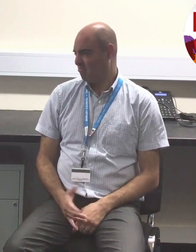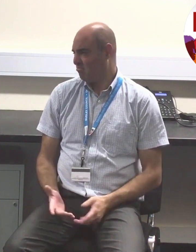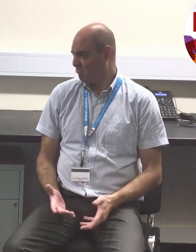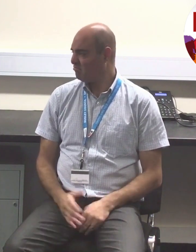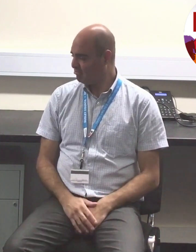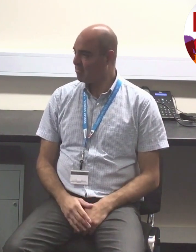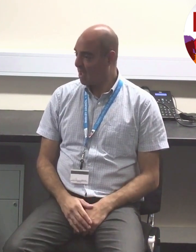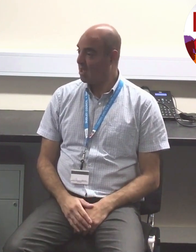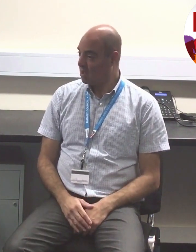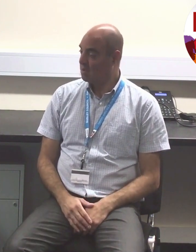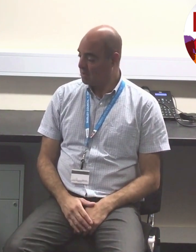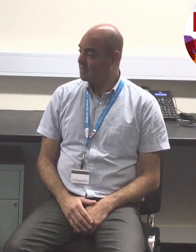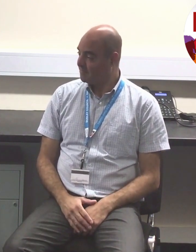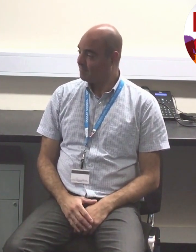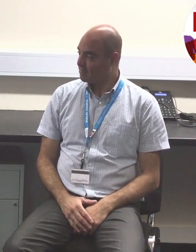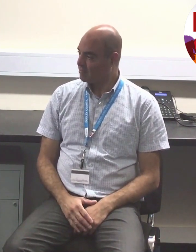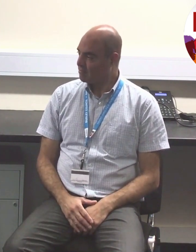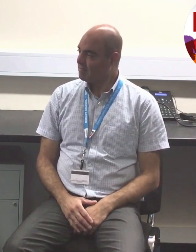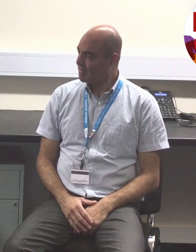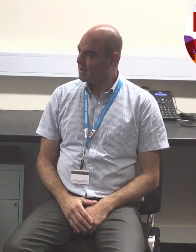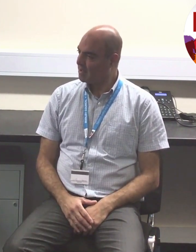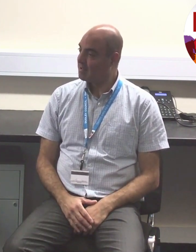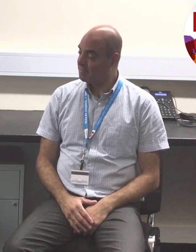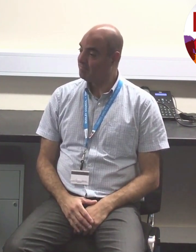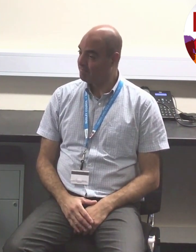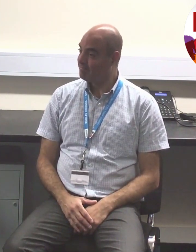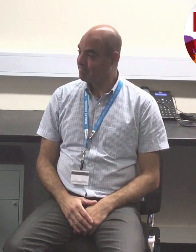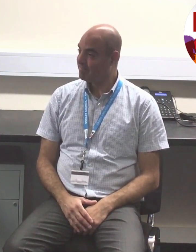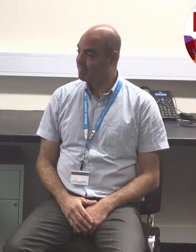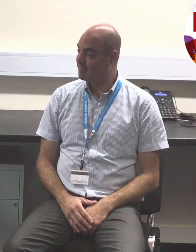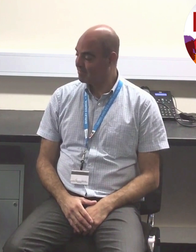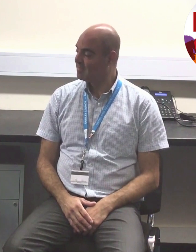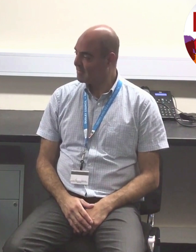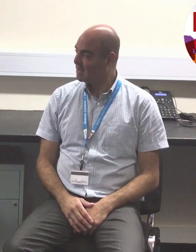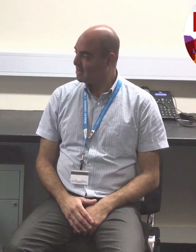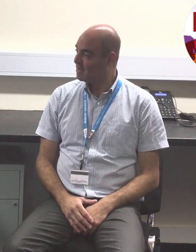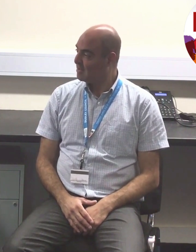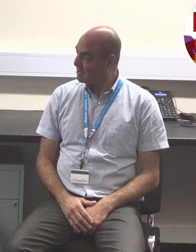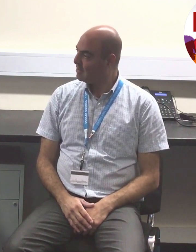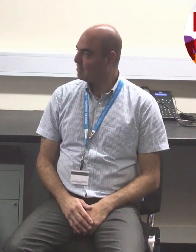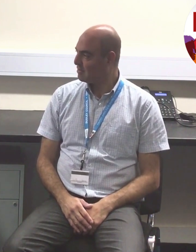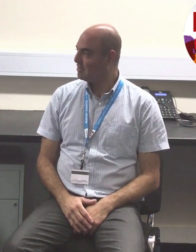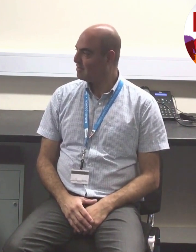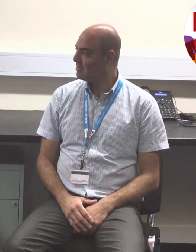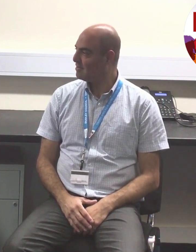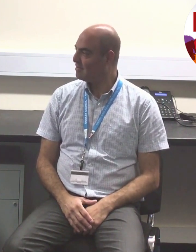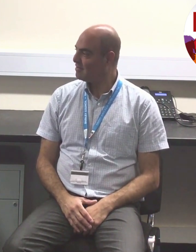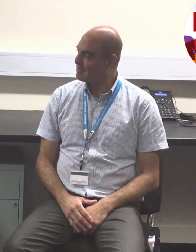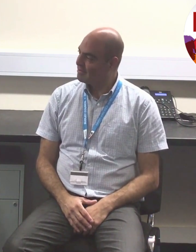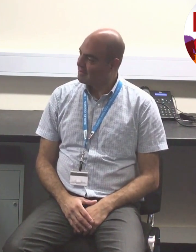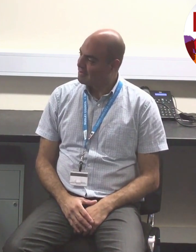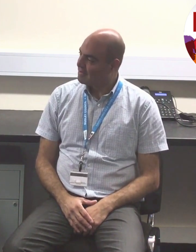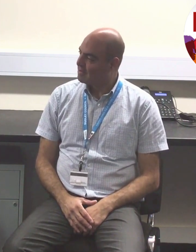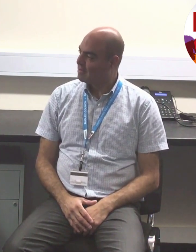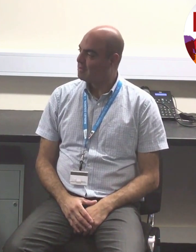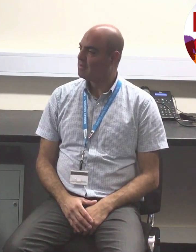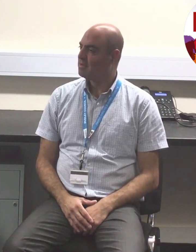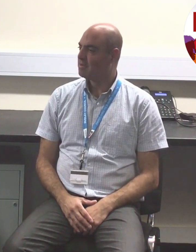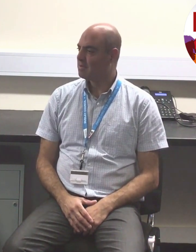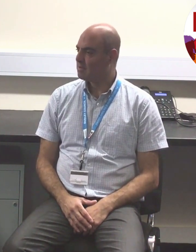ways. So, and I think also signing is very similar to music, if you